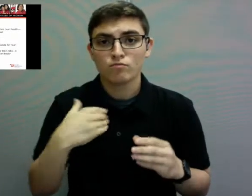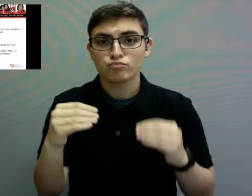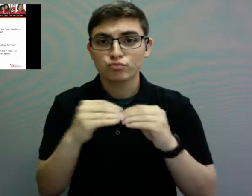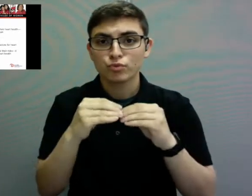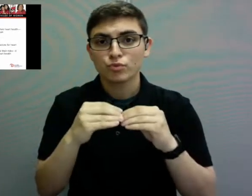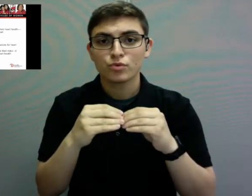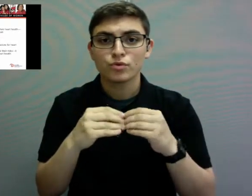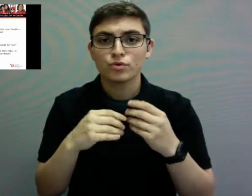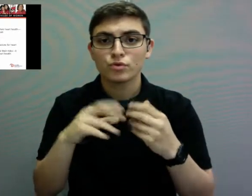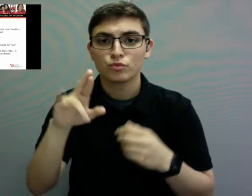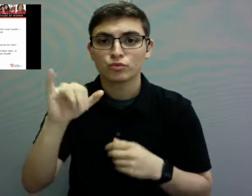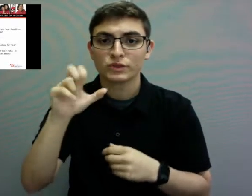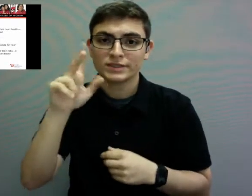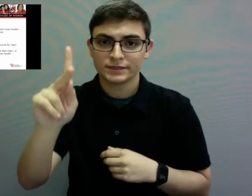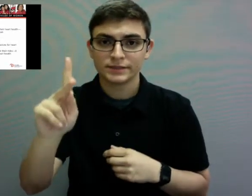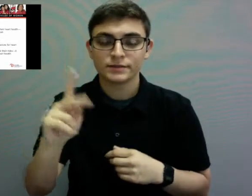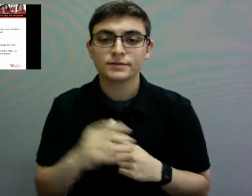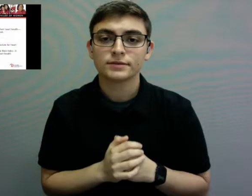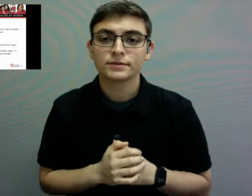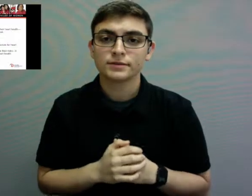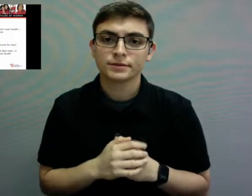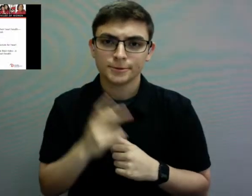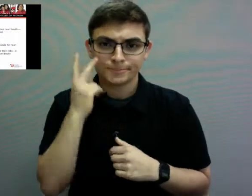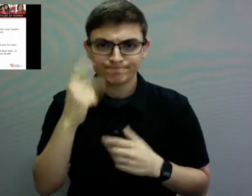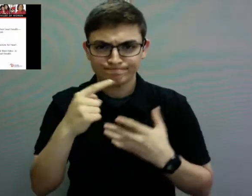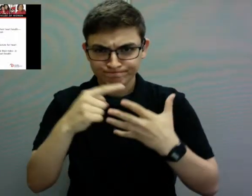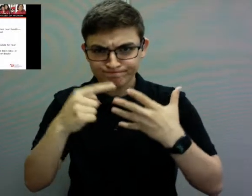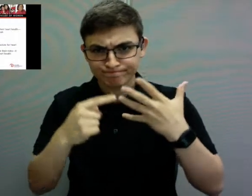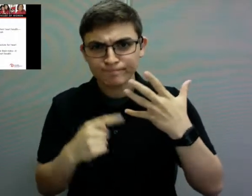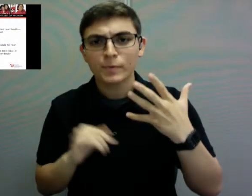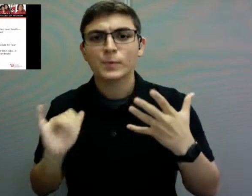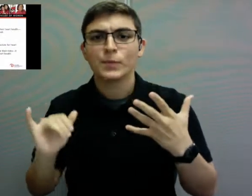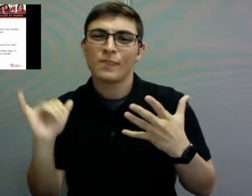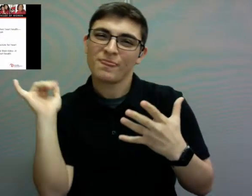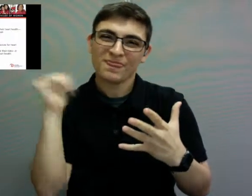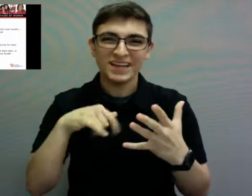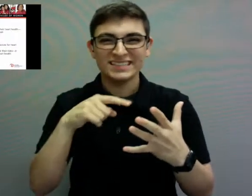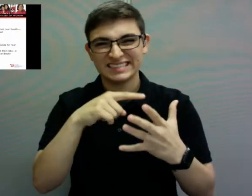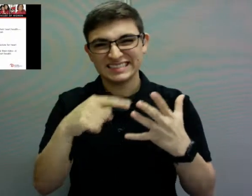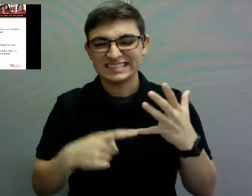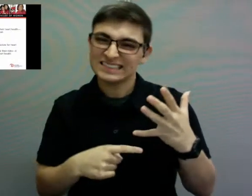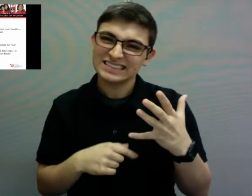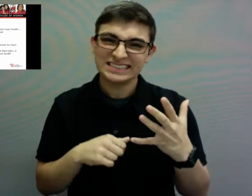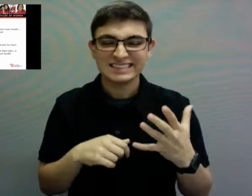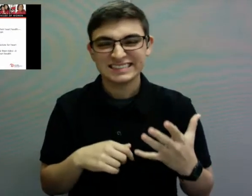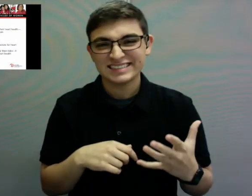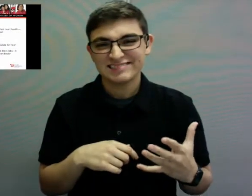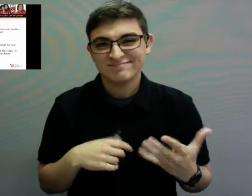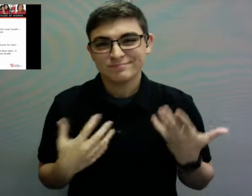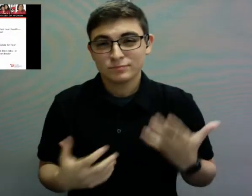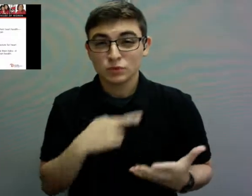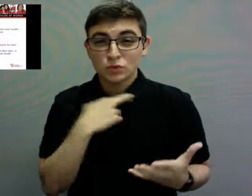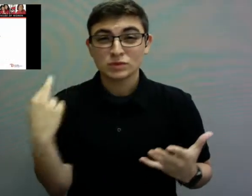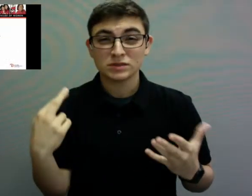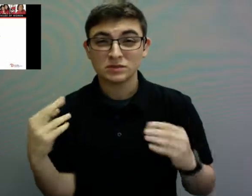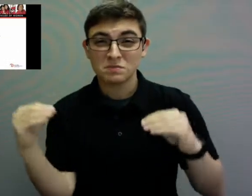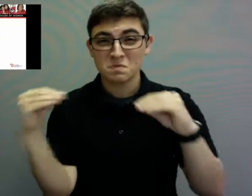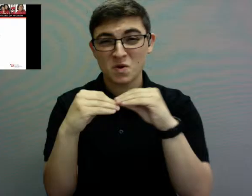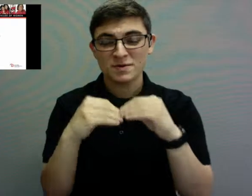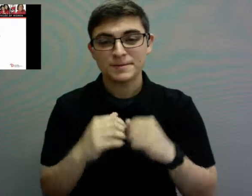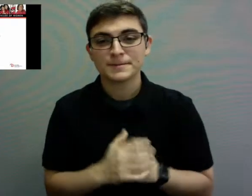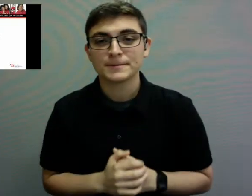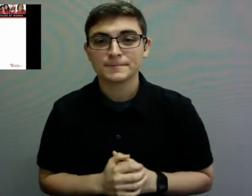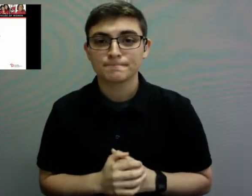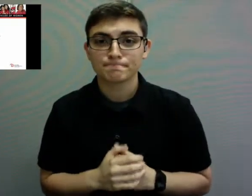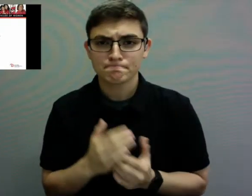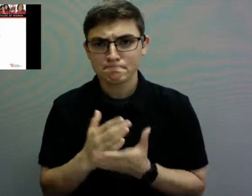during these years. Older women also need to take action against their risks. It's never too late for women to protect their heart health. Some